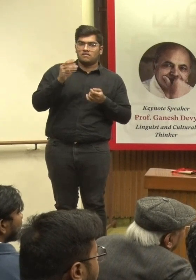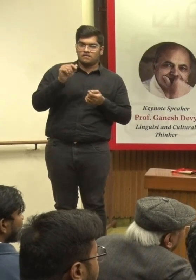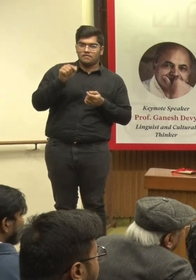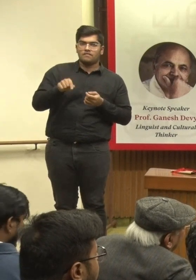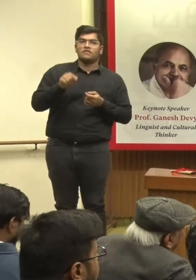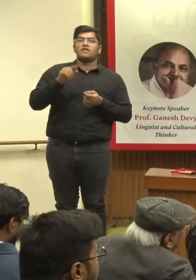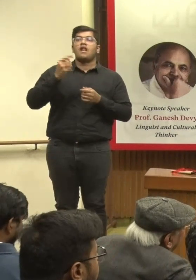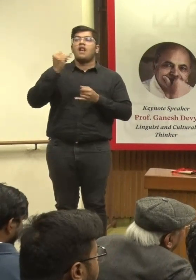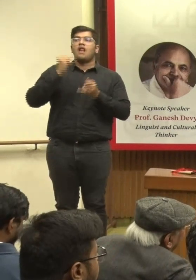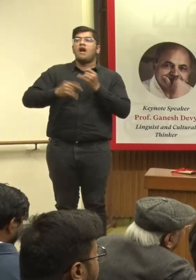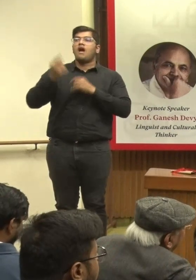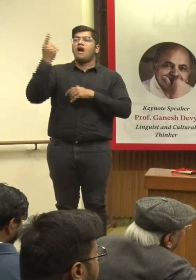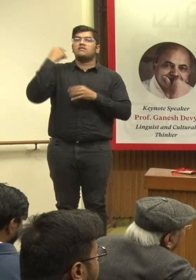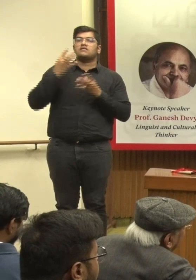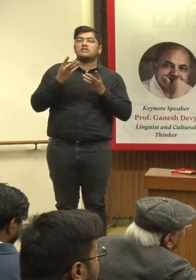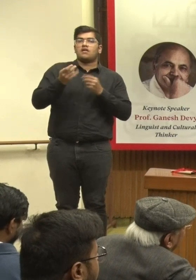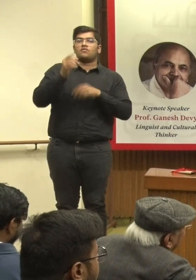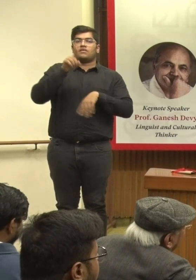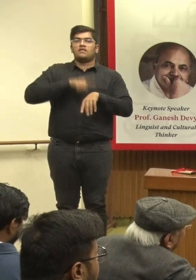community-wise.